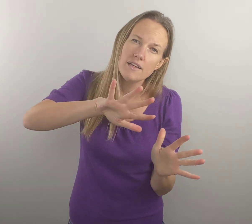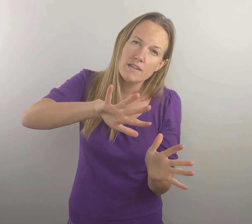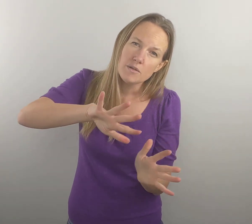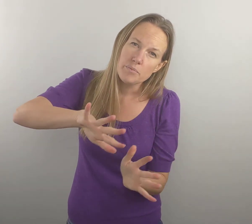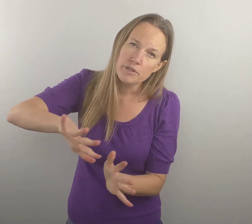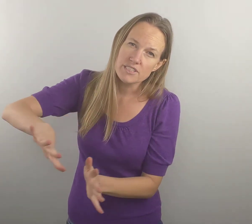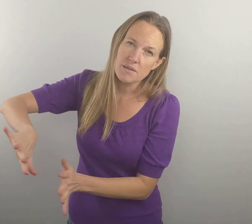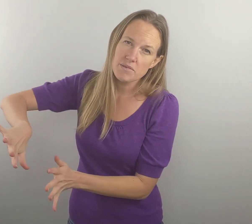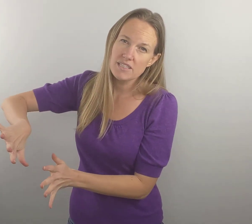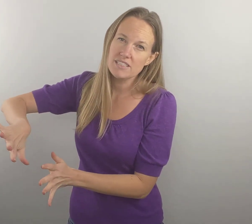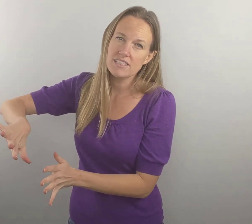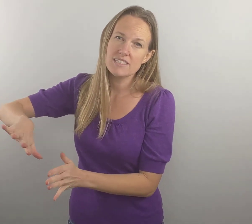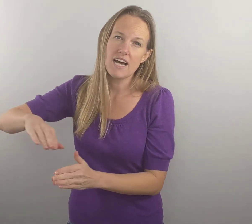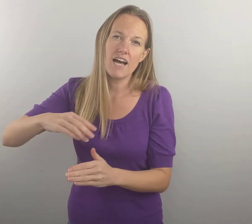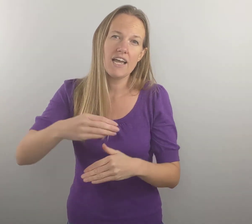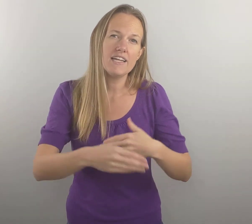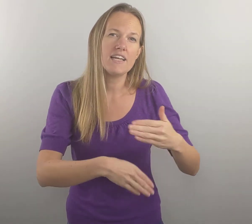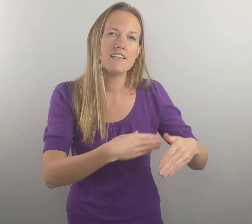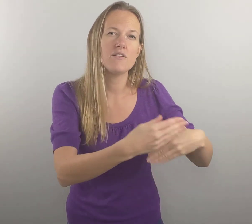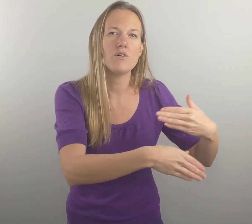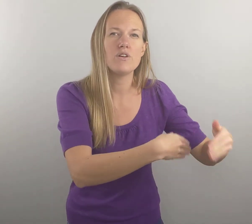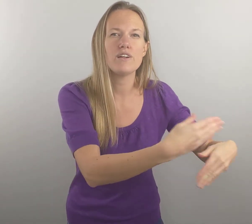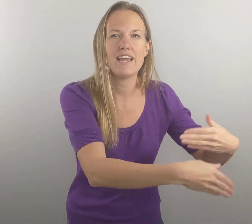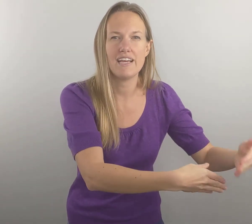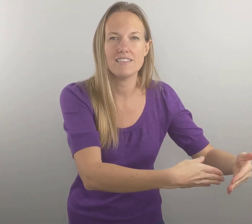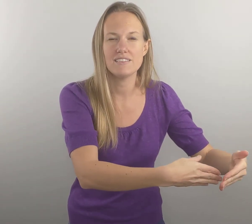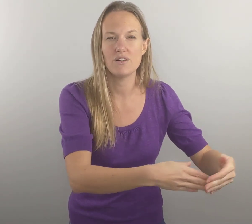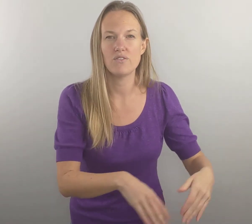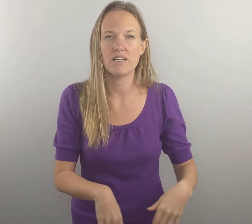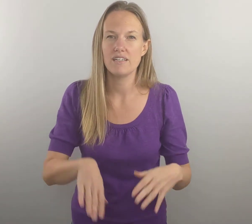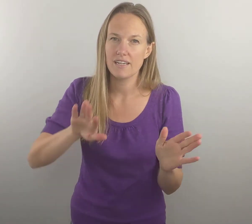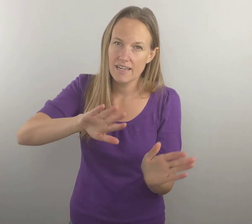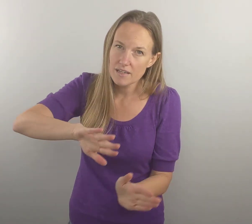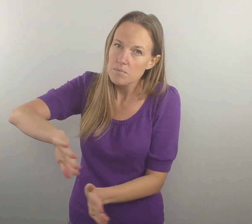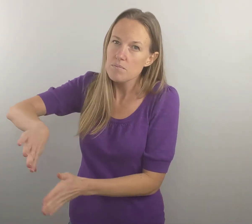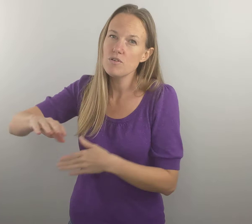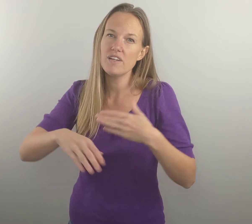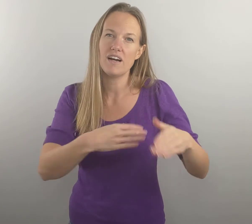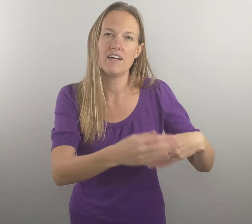you push something to the side and then roll your hands over. Okay, moving on.